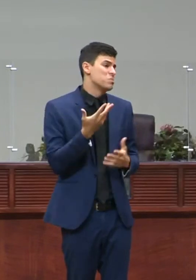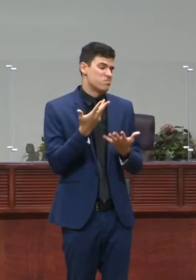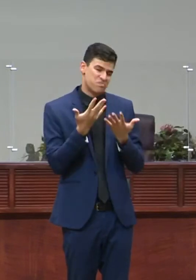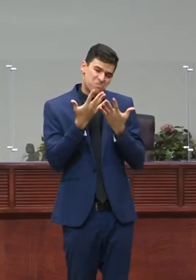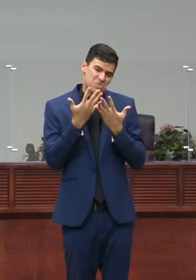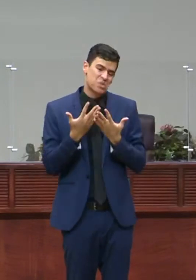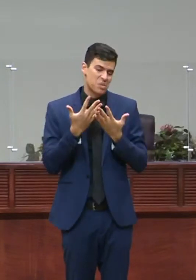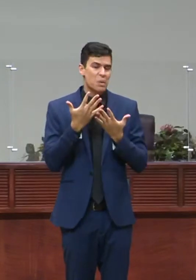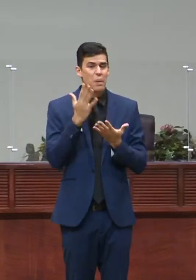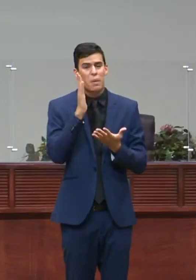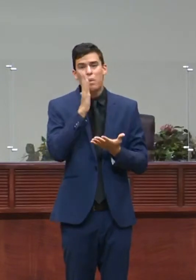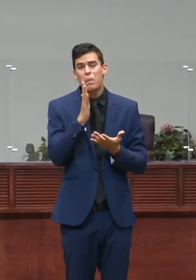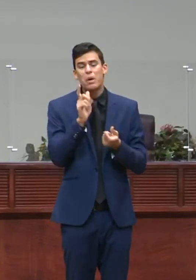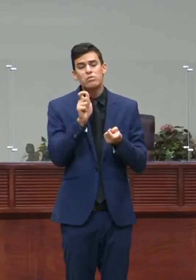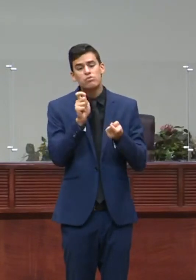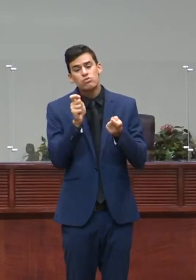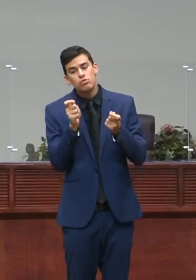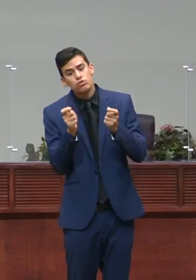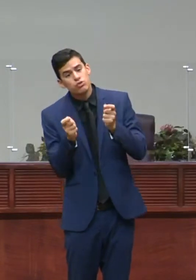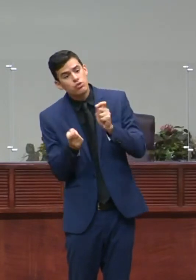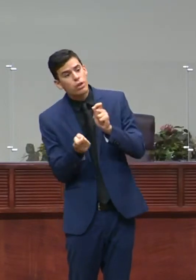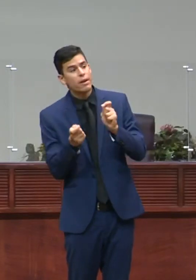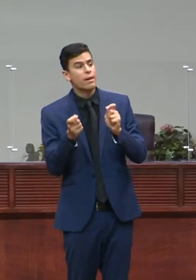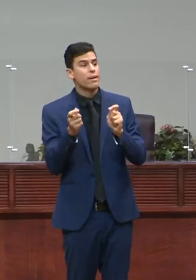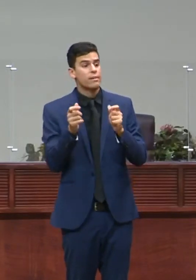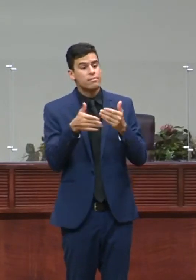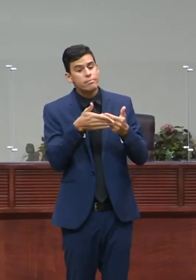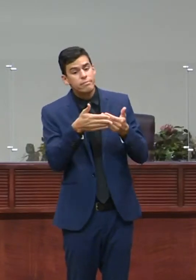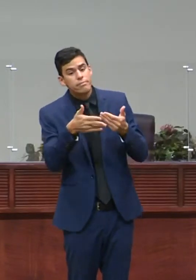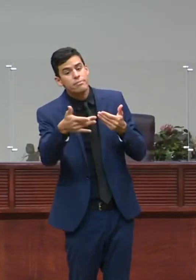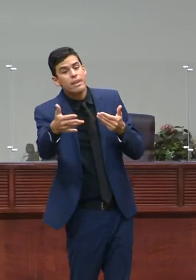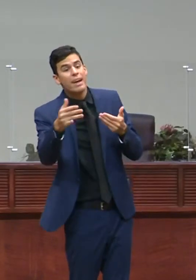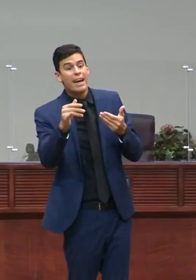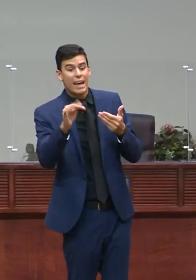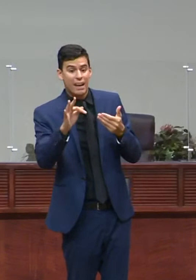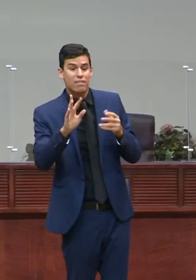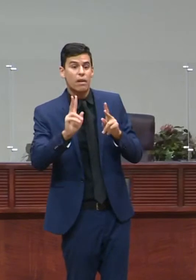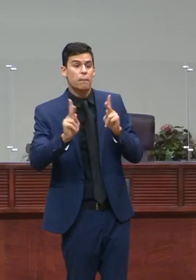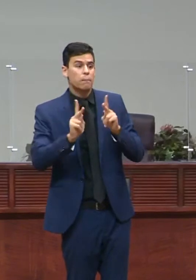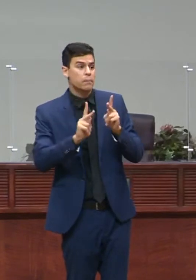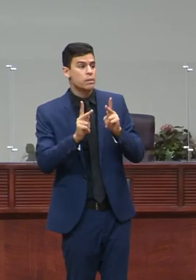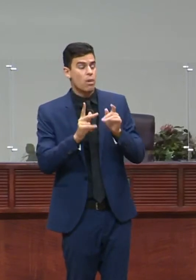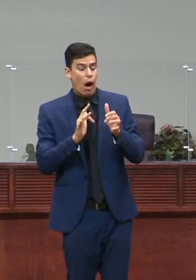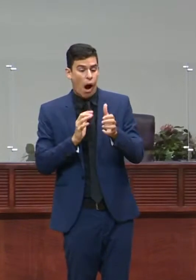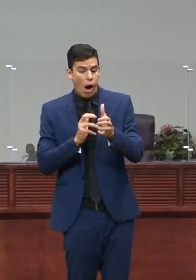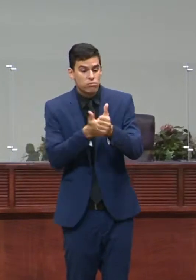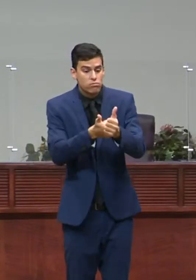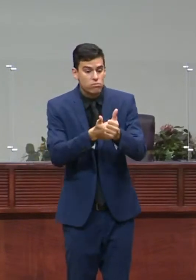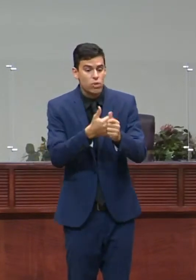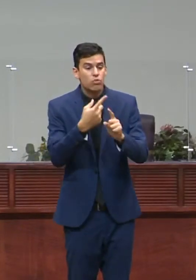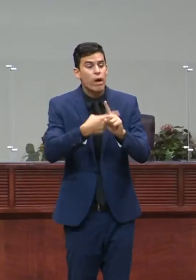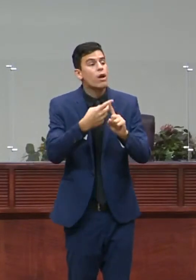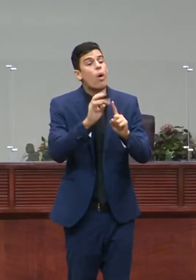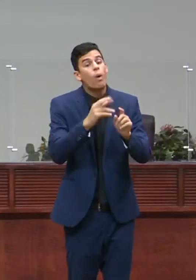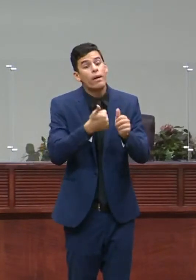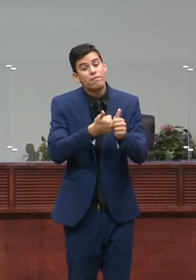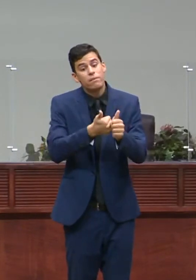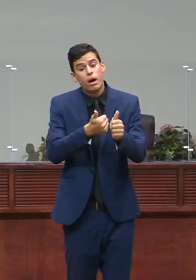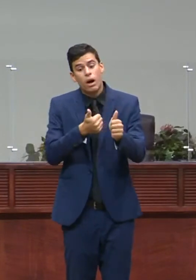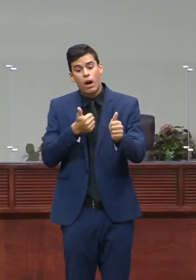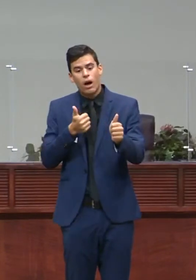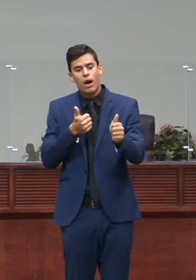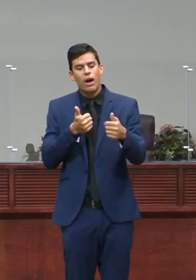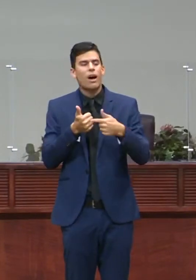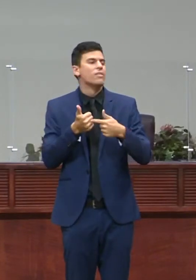if people going forward get behind on their rent. They still have an opportunity to make